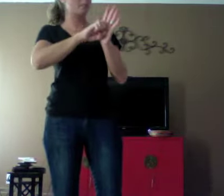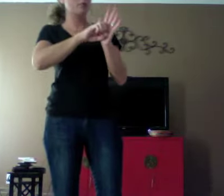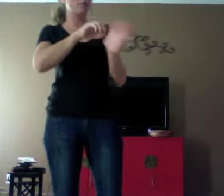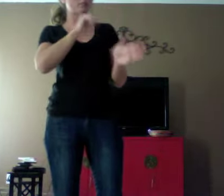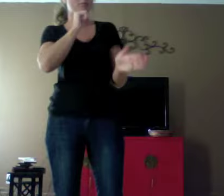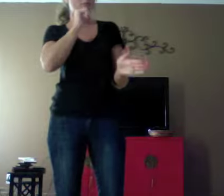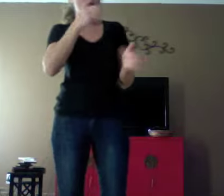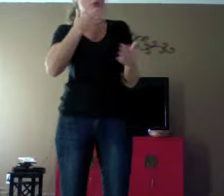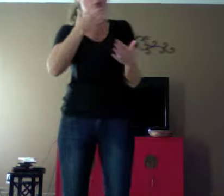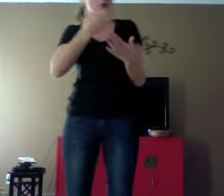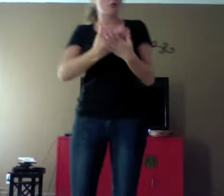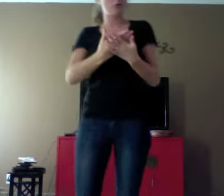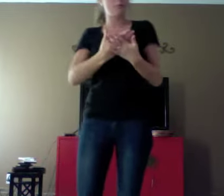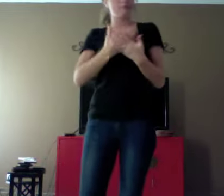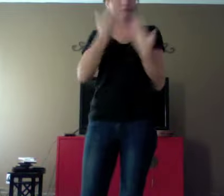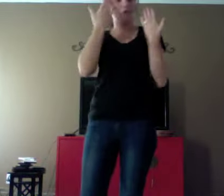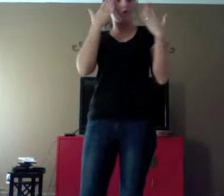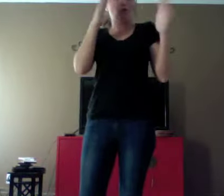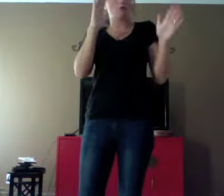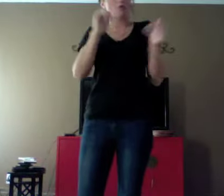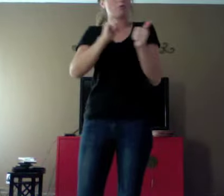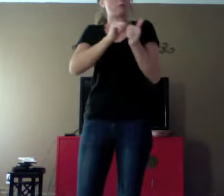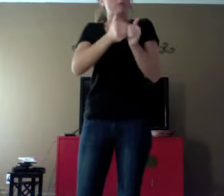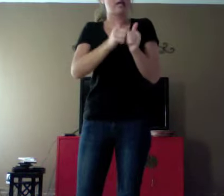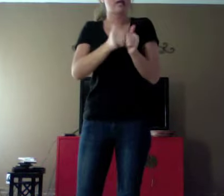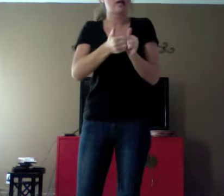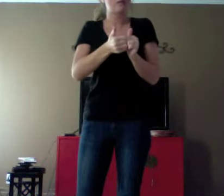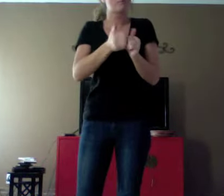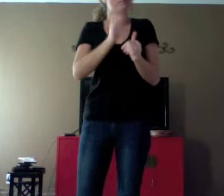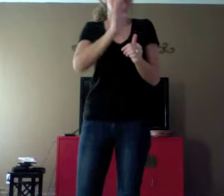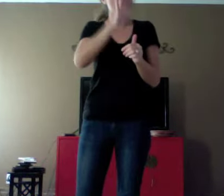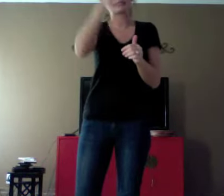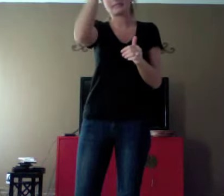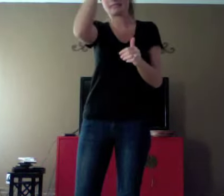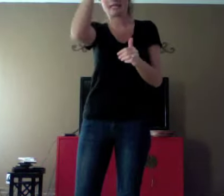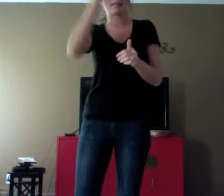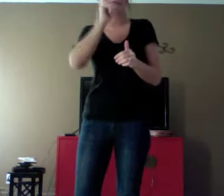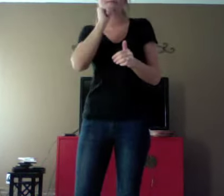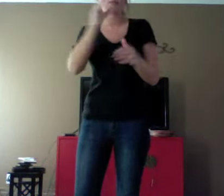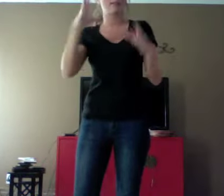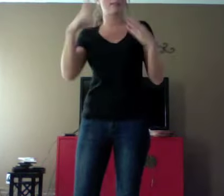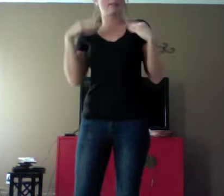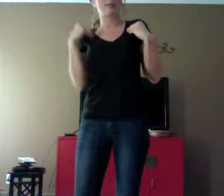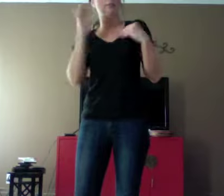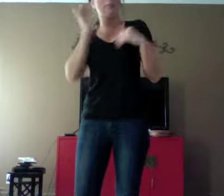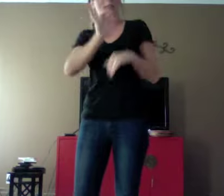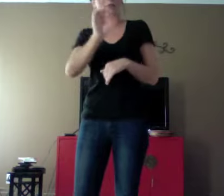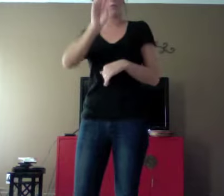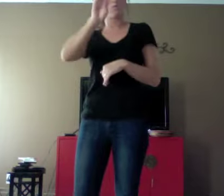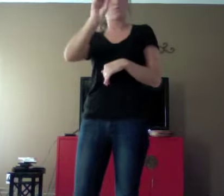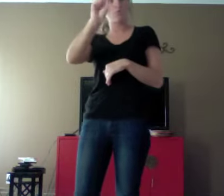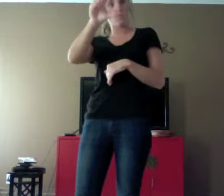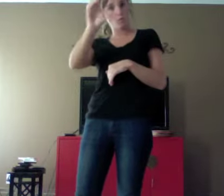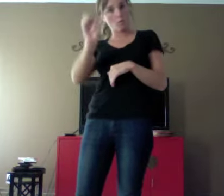never saw it. You don't know what it looks like because he did not accept that role. Or maybe on the other hand, your dad was intimidating to your